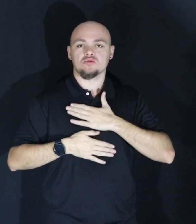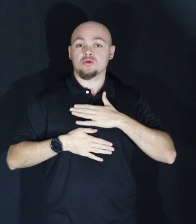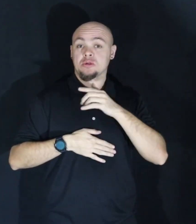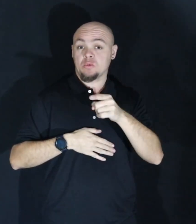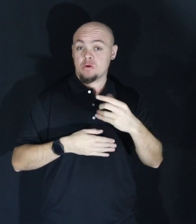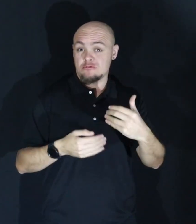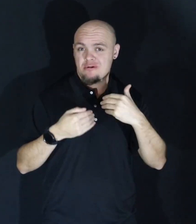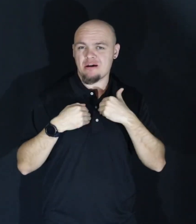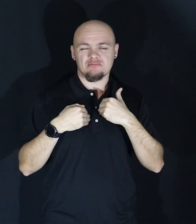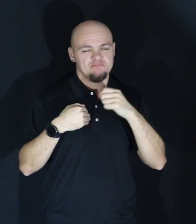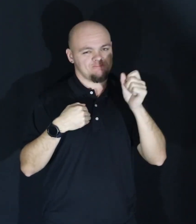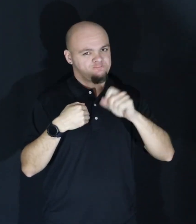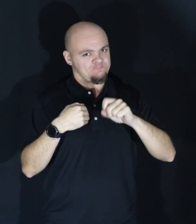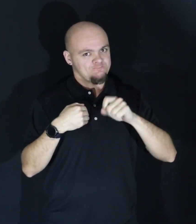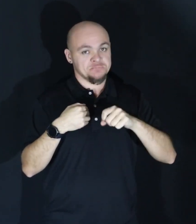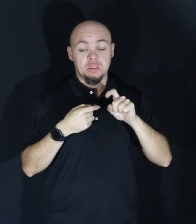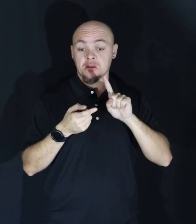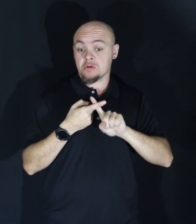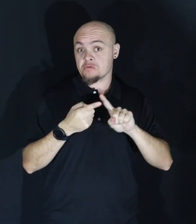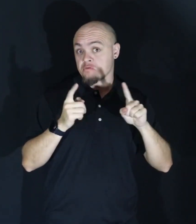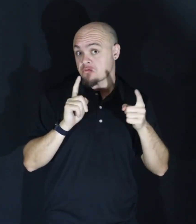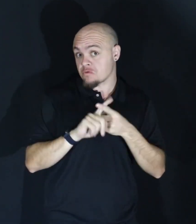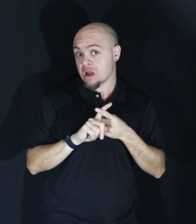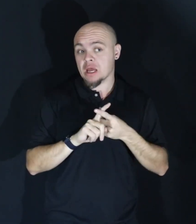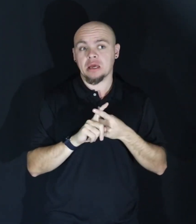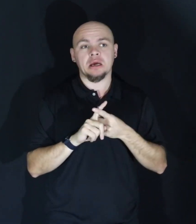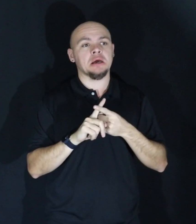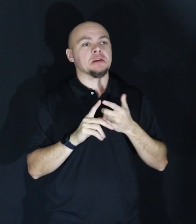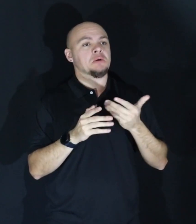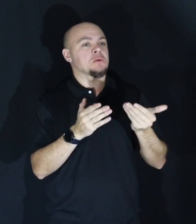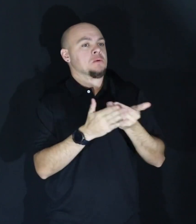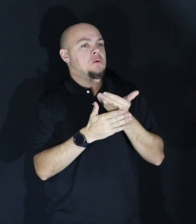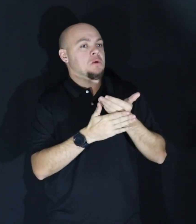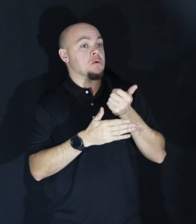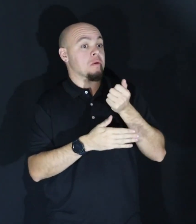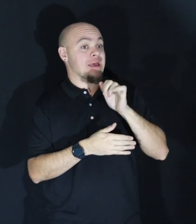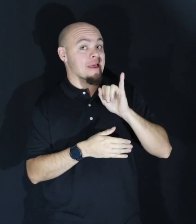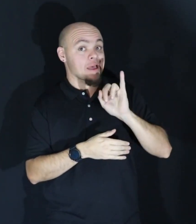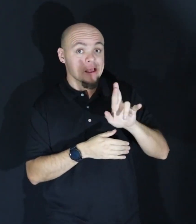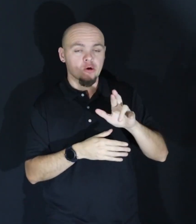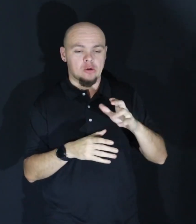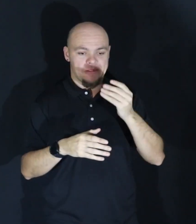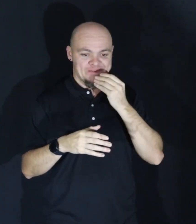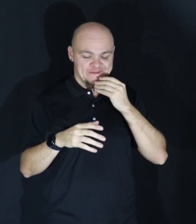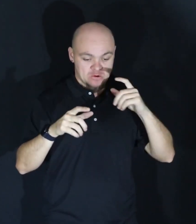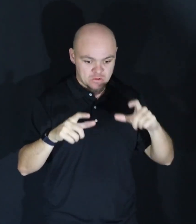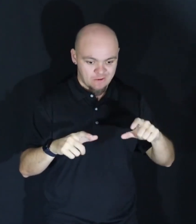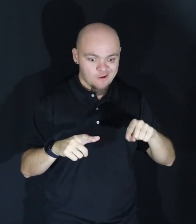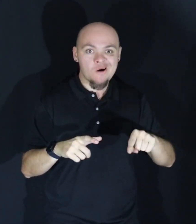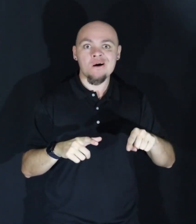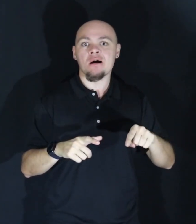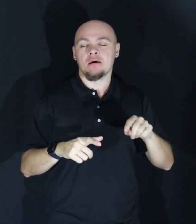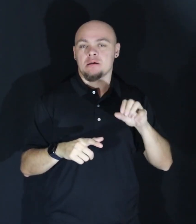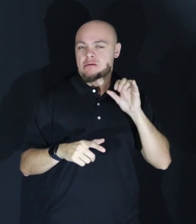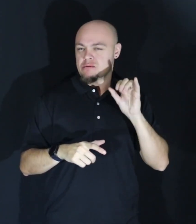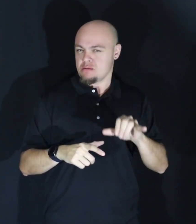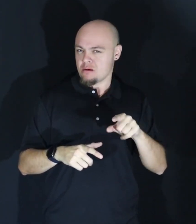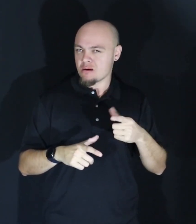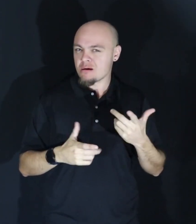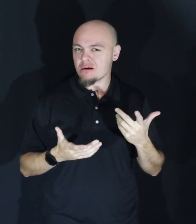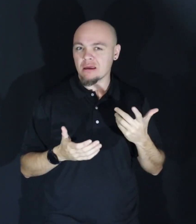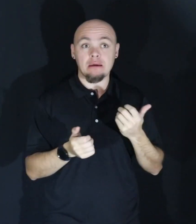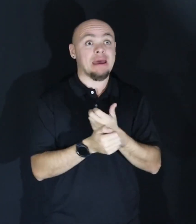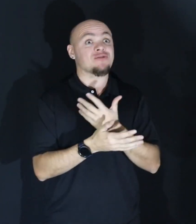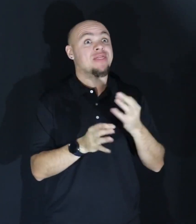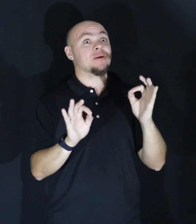have. Maybe that's a friend, or a breath of fresh air, or even that plate of food in front of you. It's not about pretending